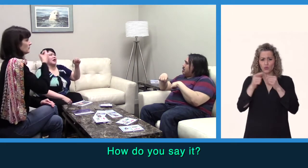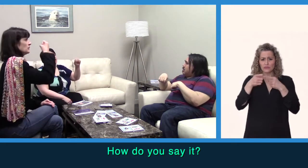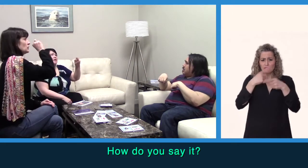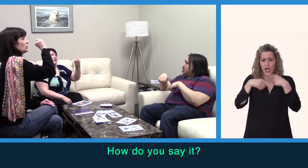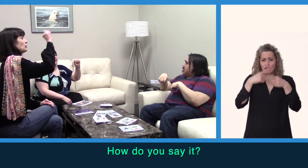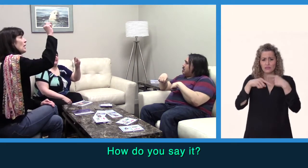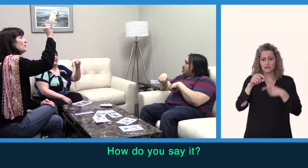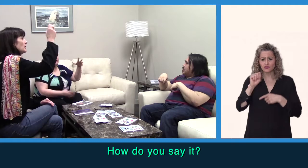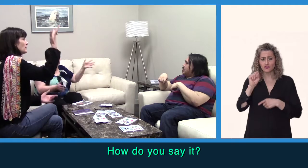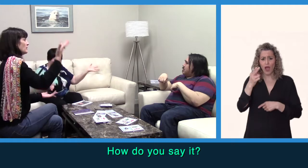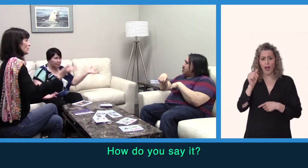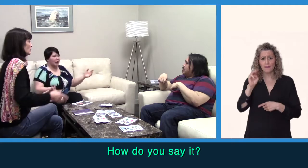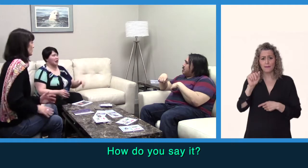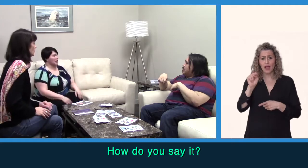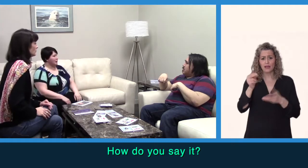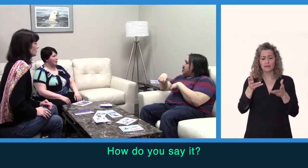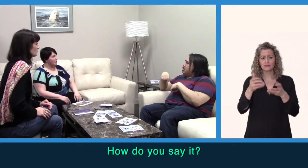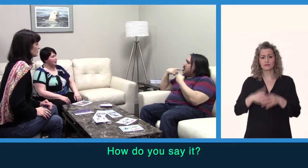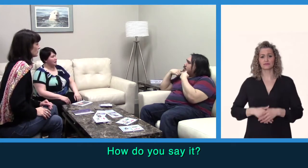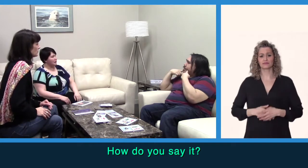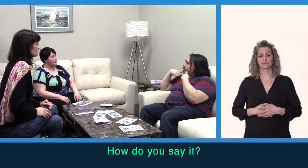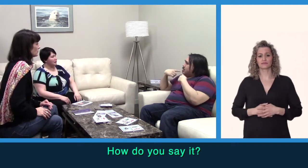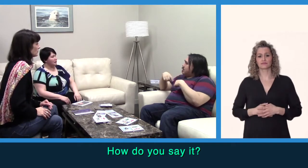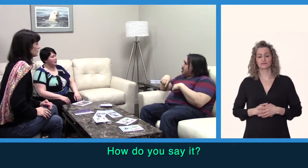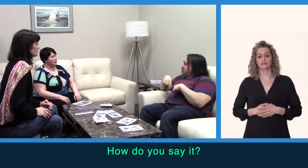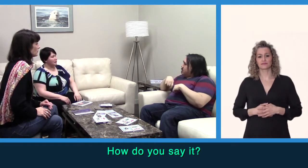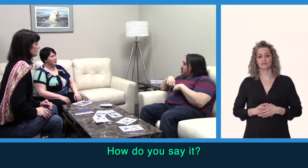Just Shauna.